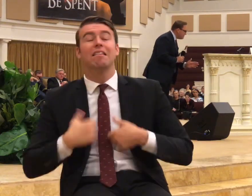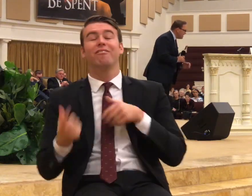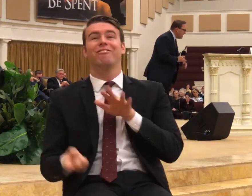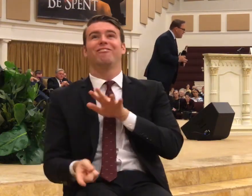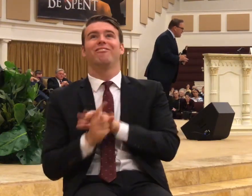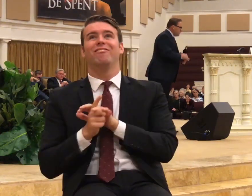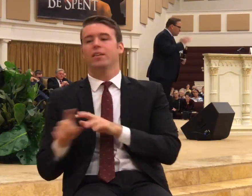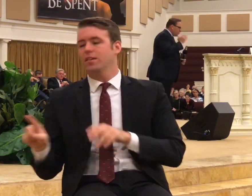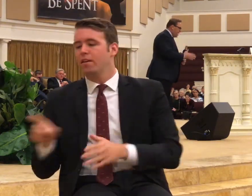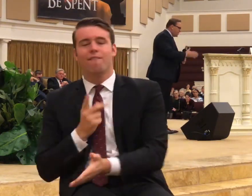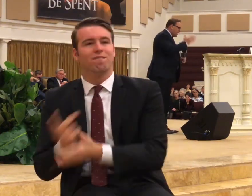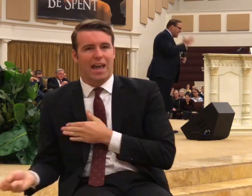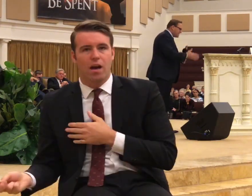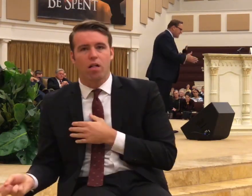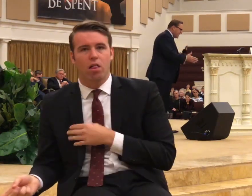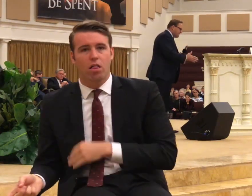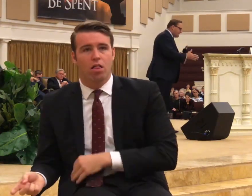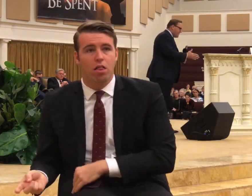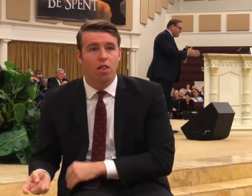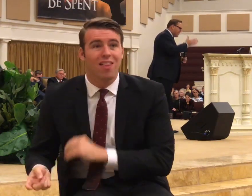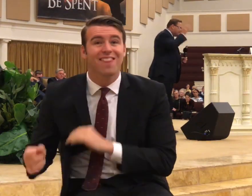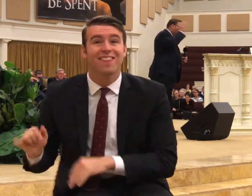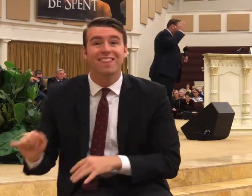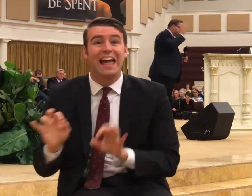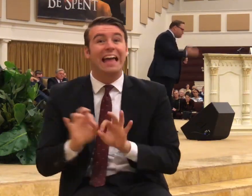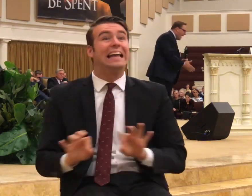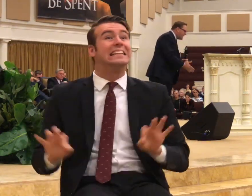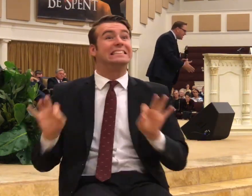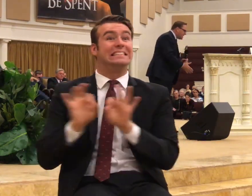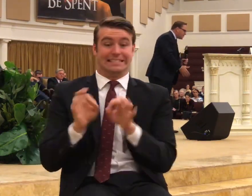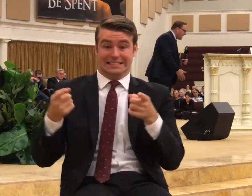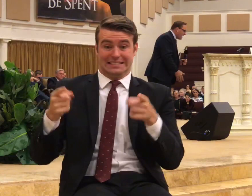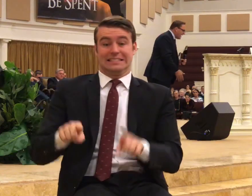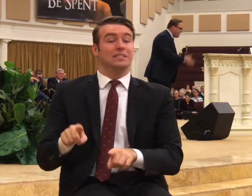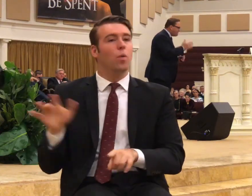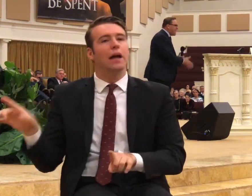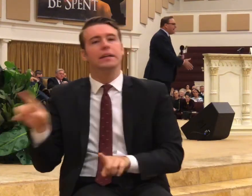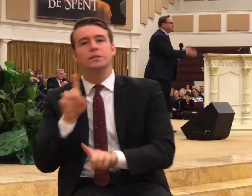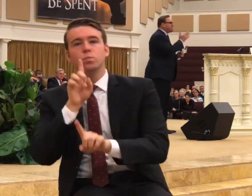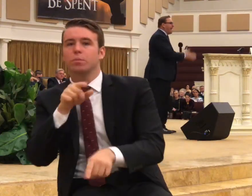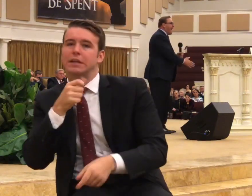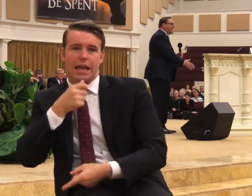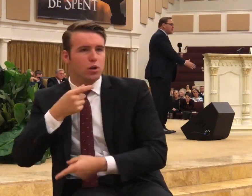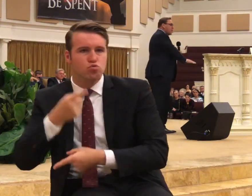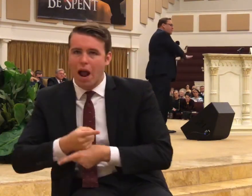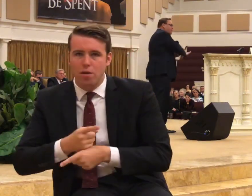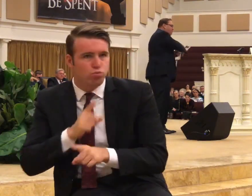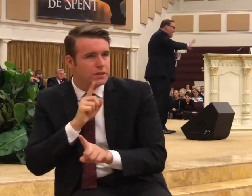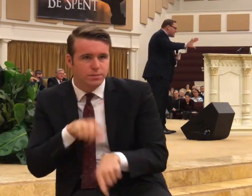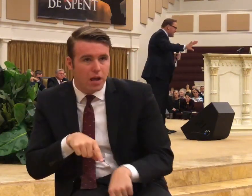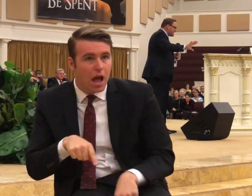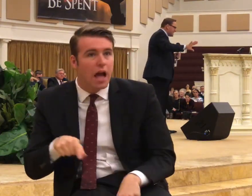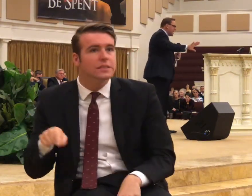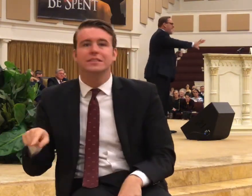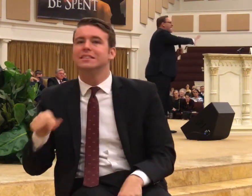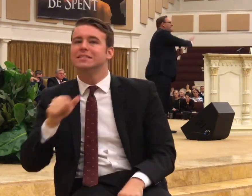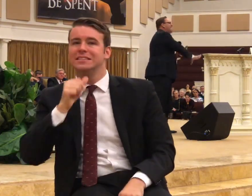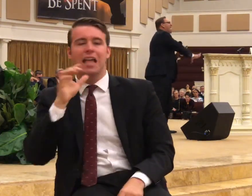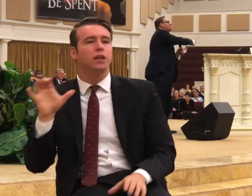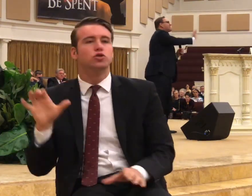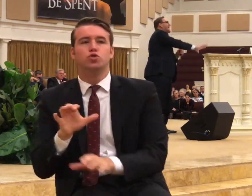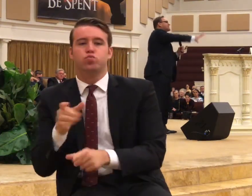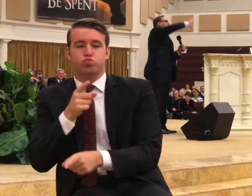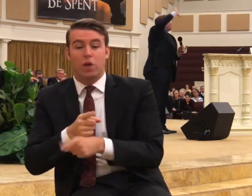life. The critical incident, because he responded incorrectly, he failed to pass to processing.